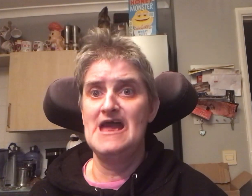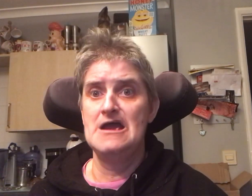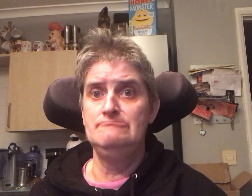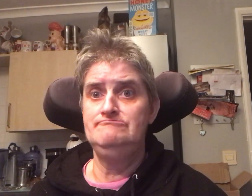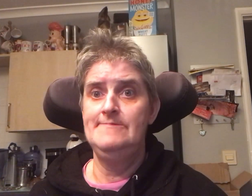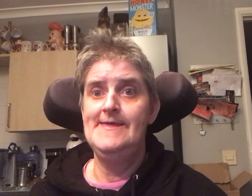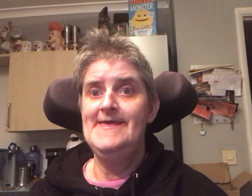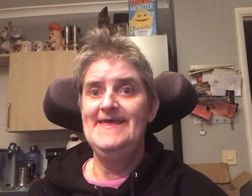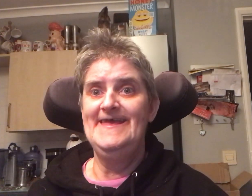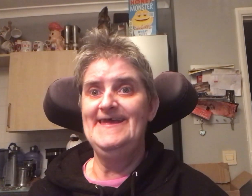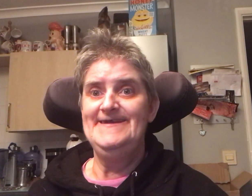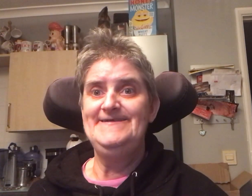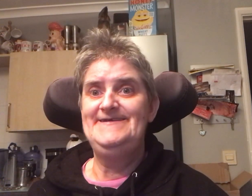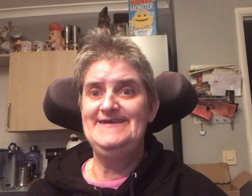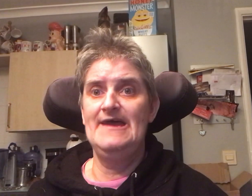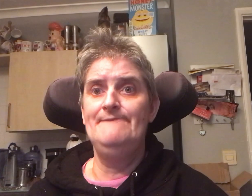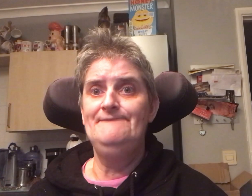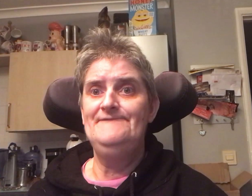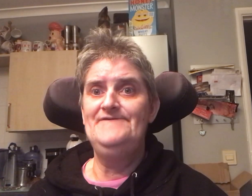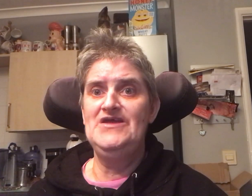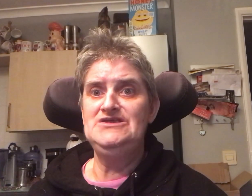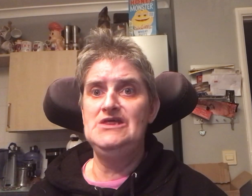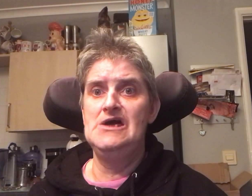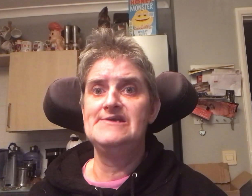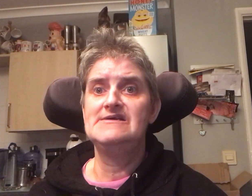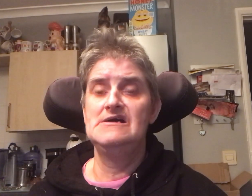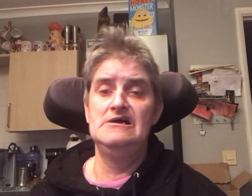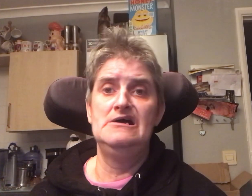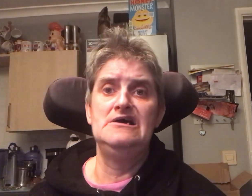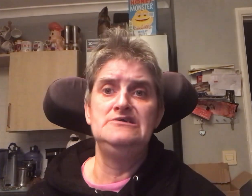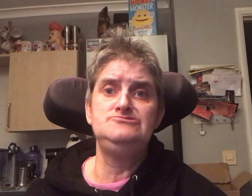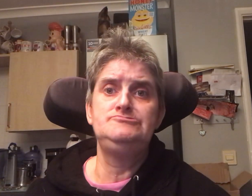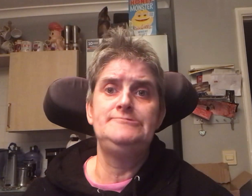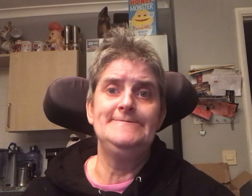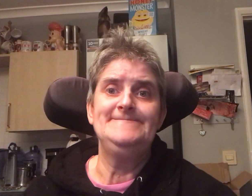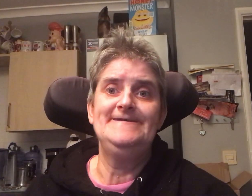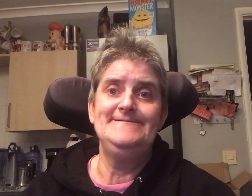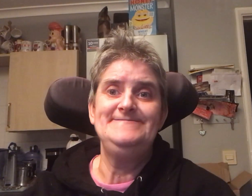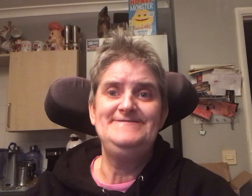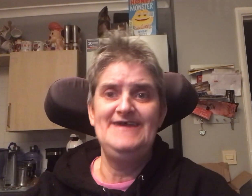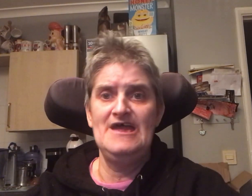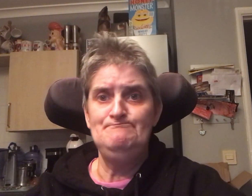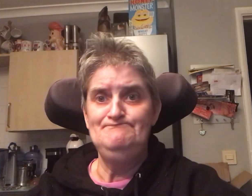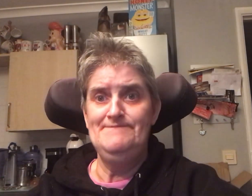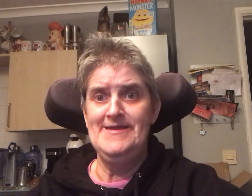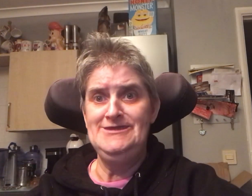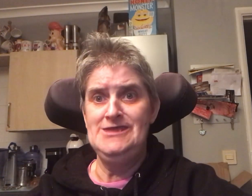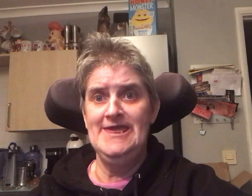own. It's something like 110